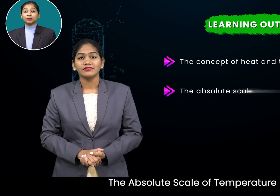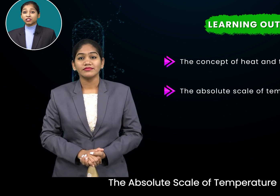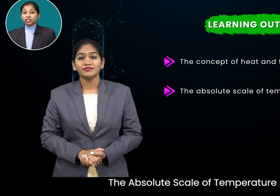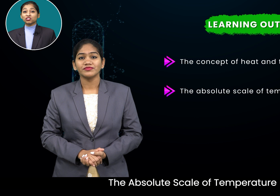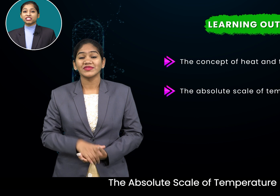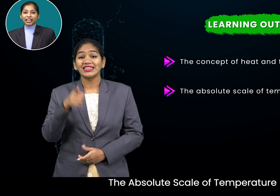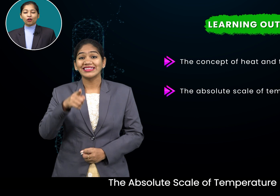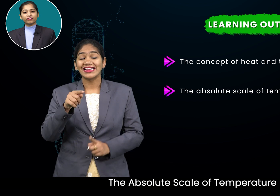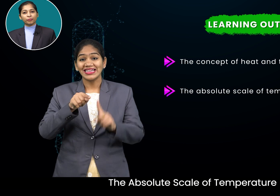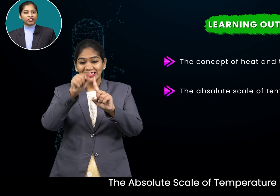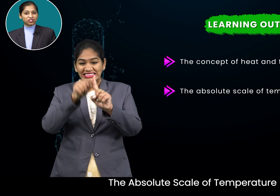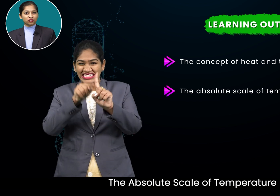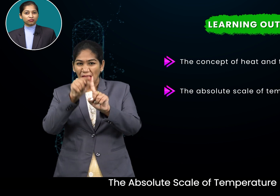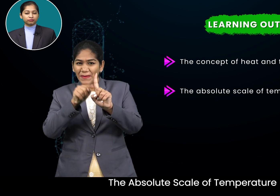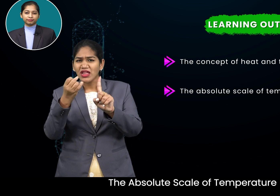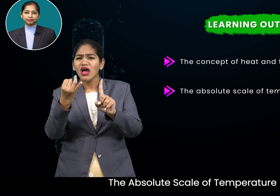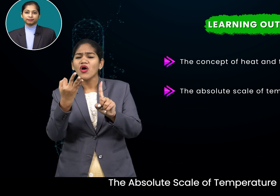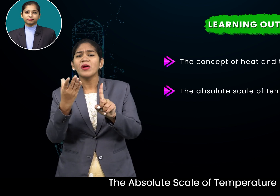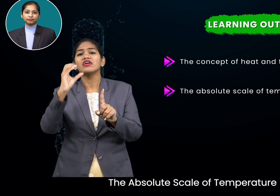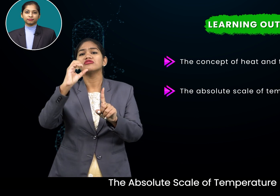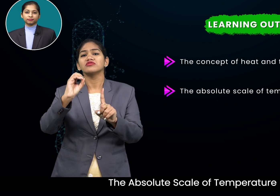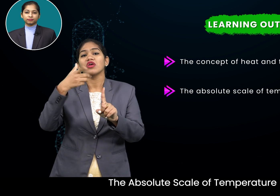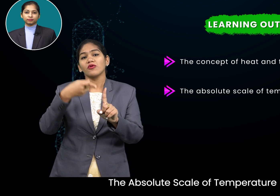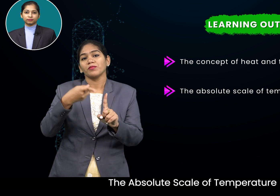the absolute scale of temperature,